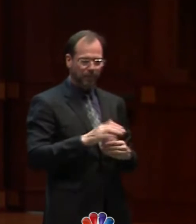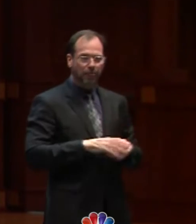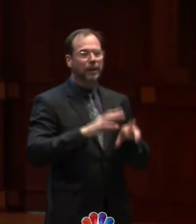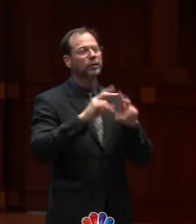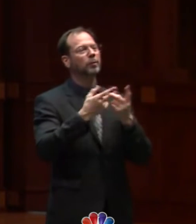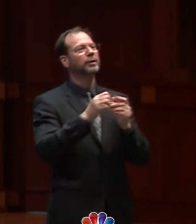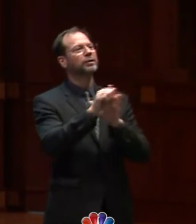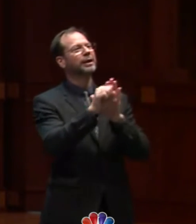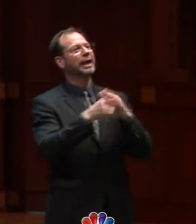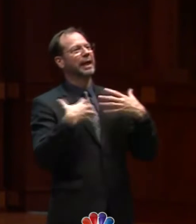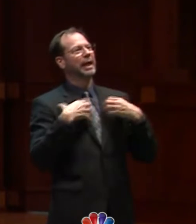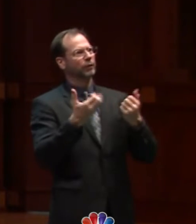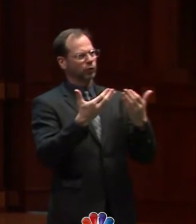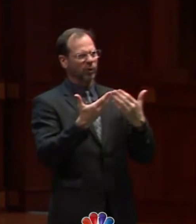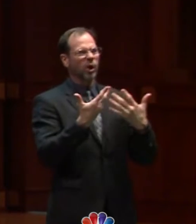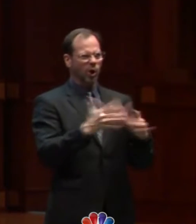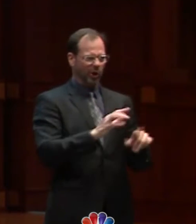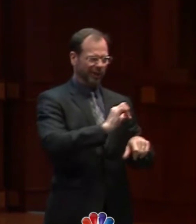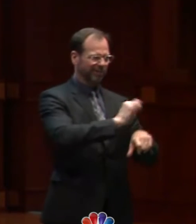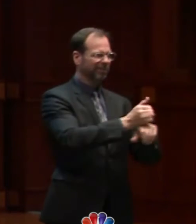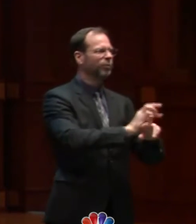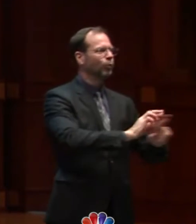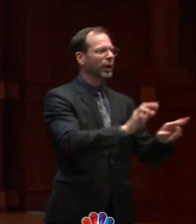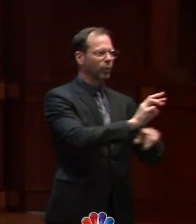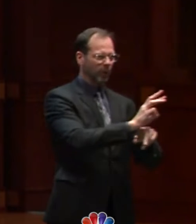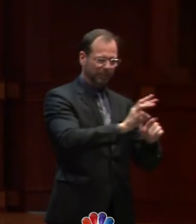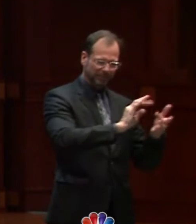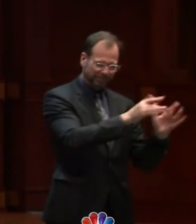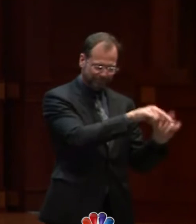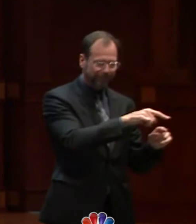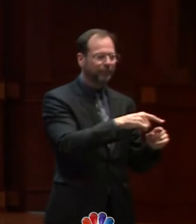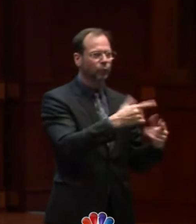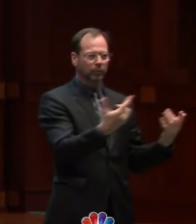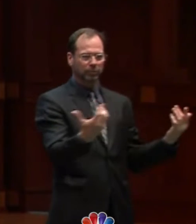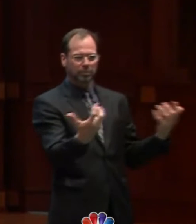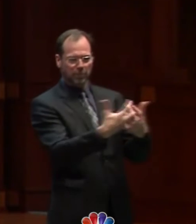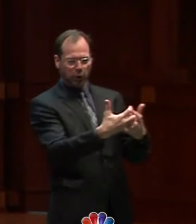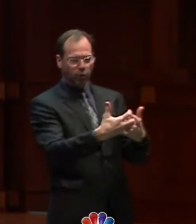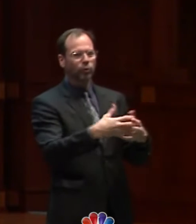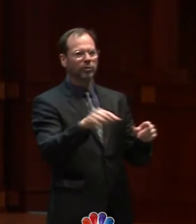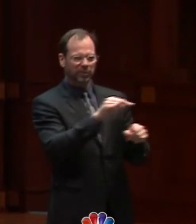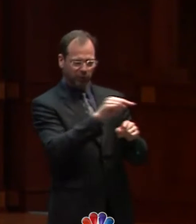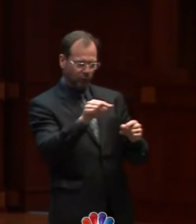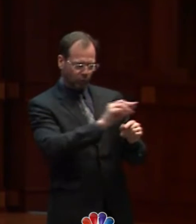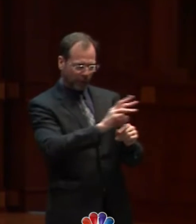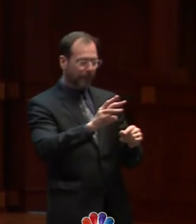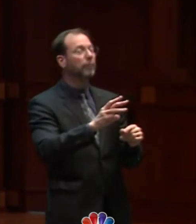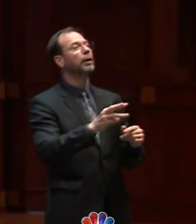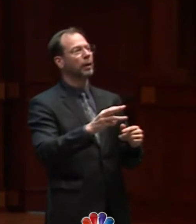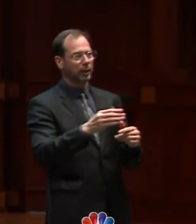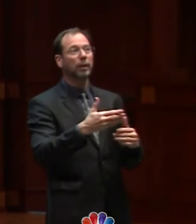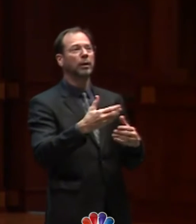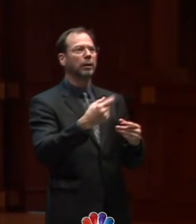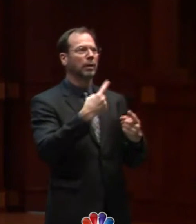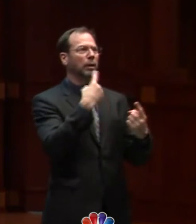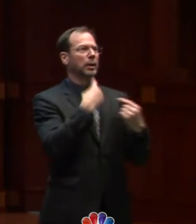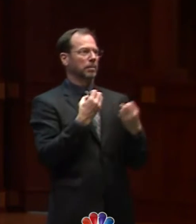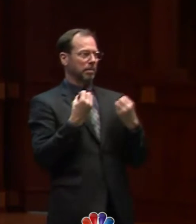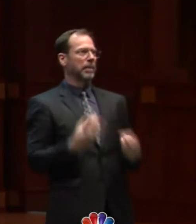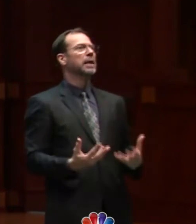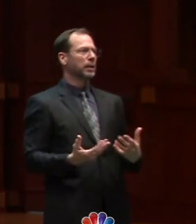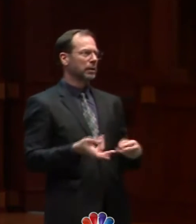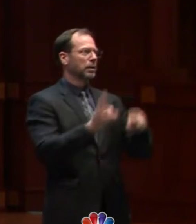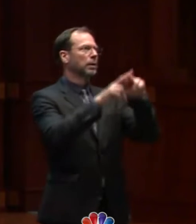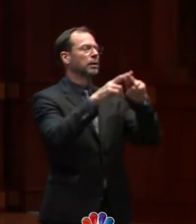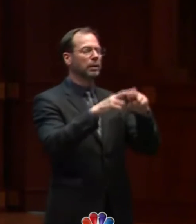of State Health Services already had one of those in place, and so we merged them, and there's been a very, very robust response to that. And